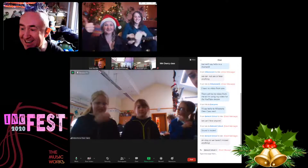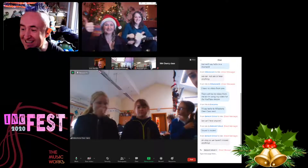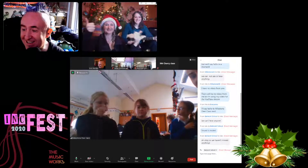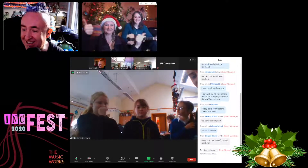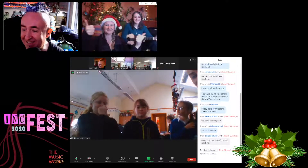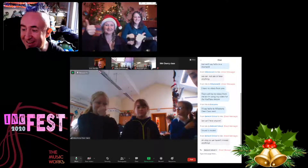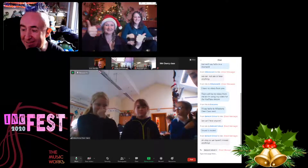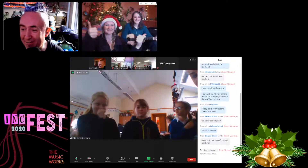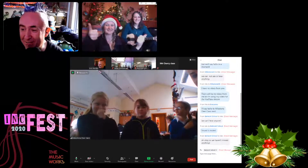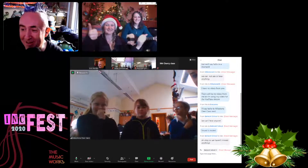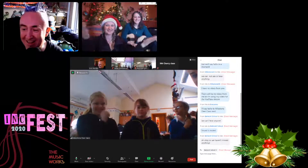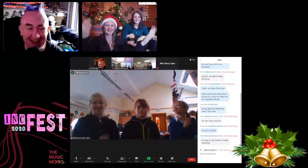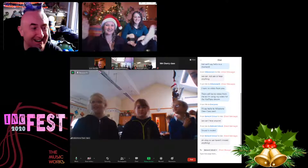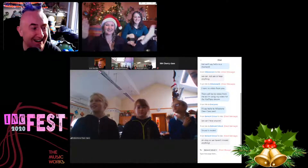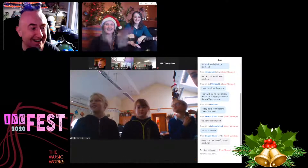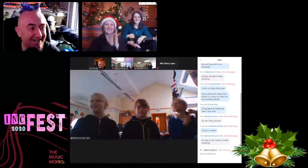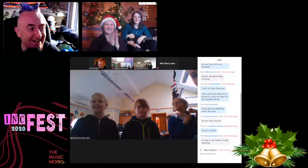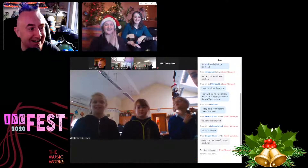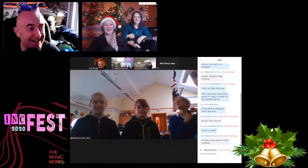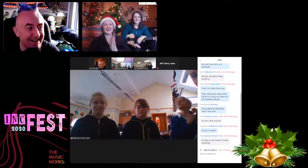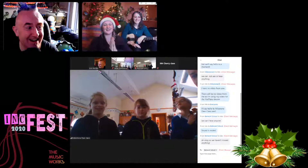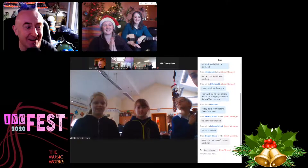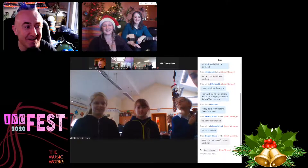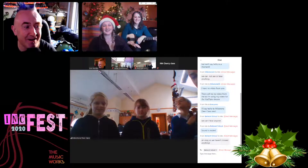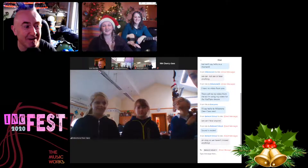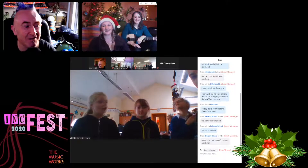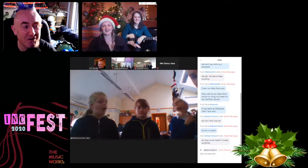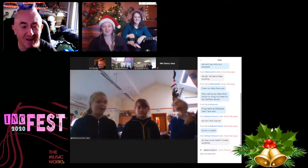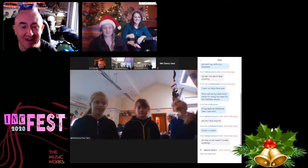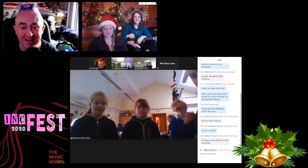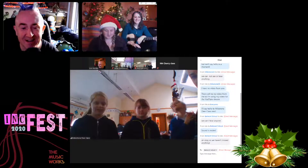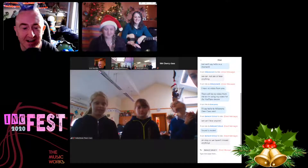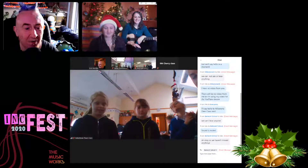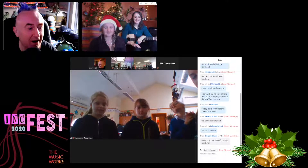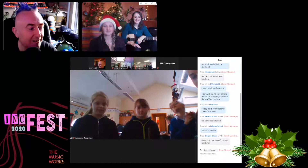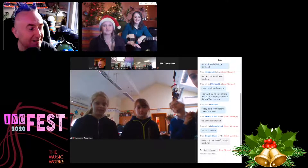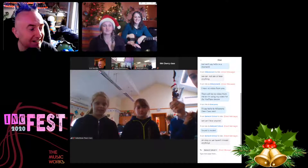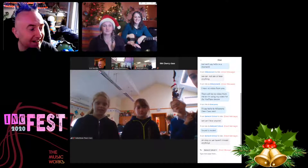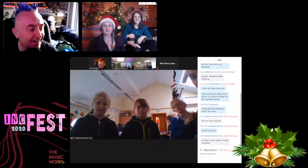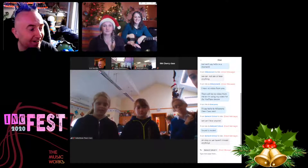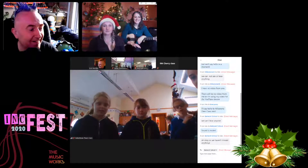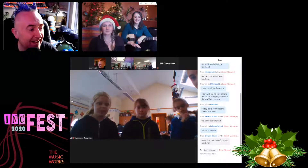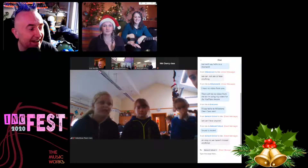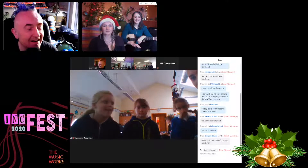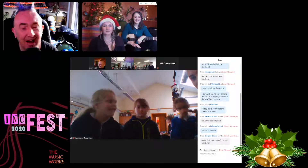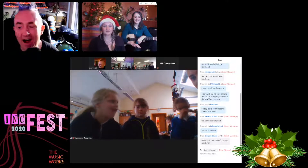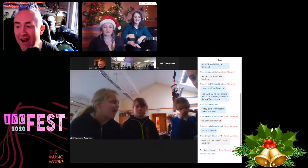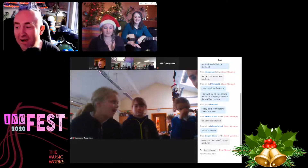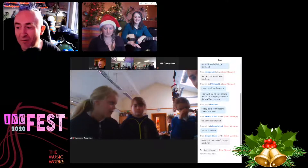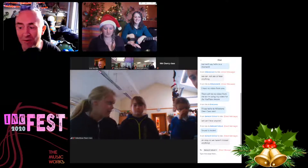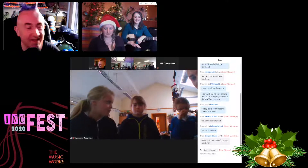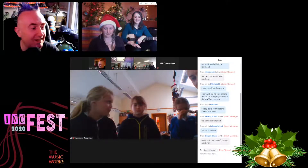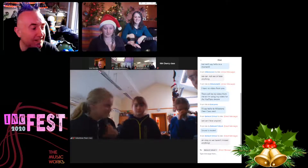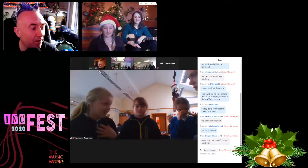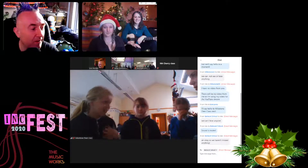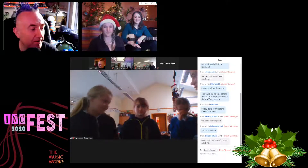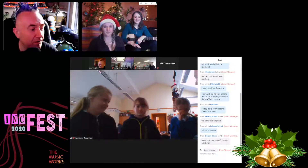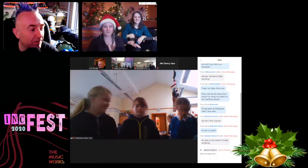Fantastic. We do have everybody there, so that's fantastic. Thank you so much for joining us. We hope you're singing along there. Right then, so I'm going to move on